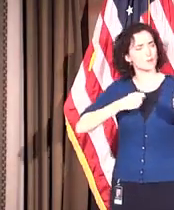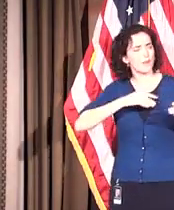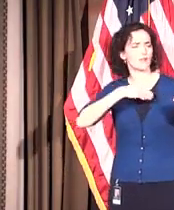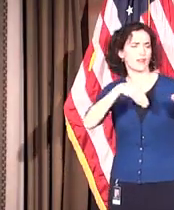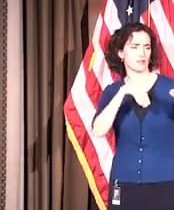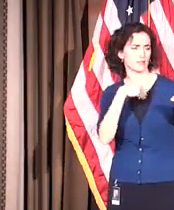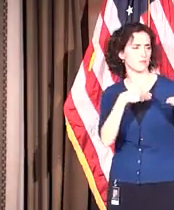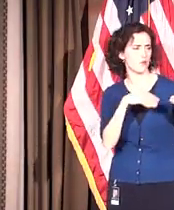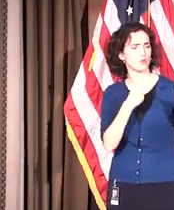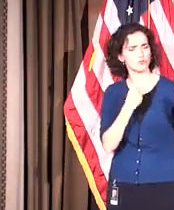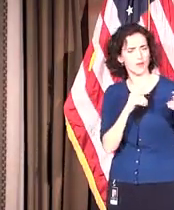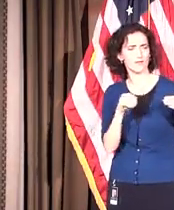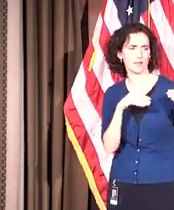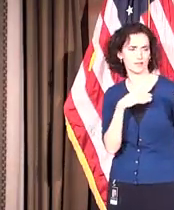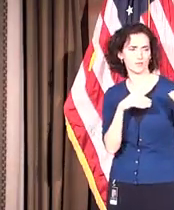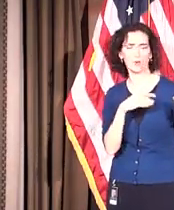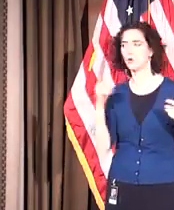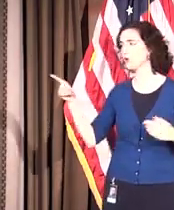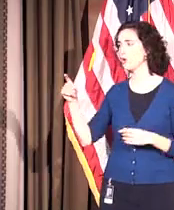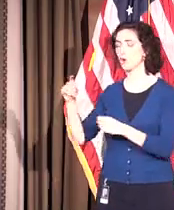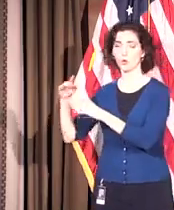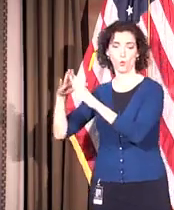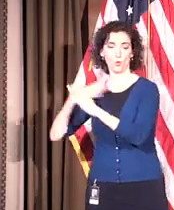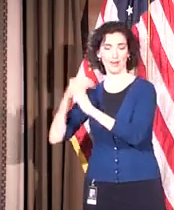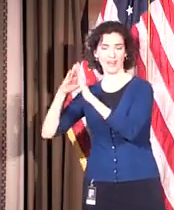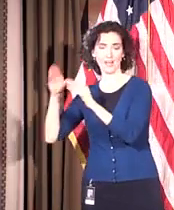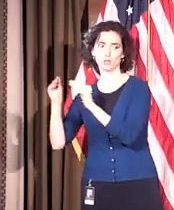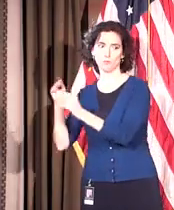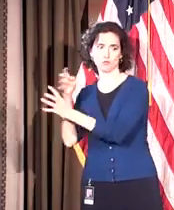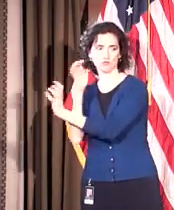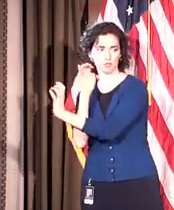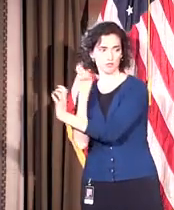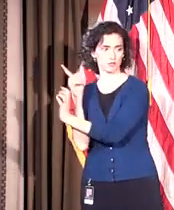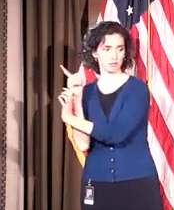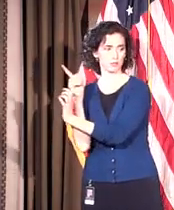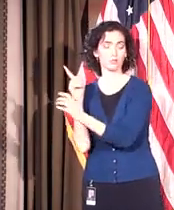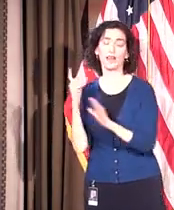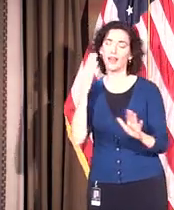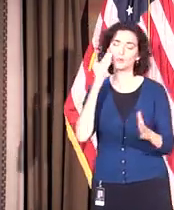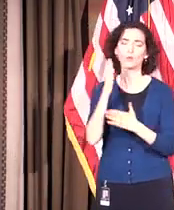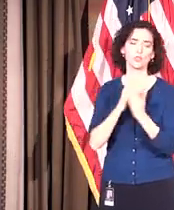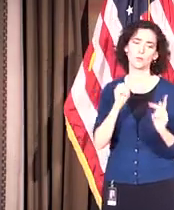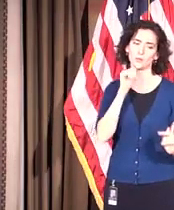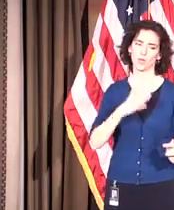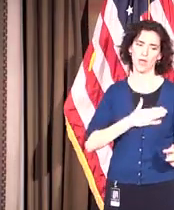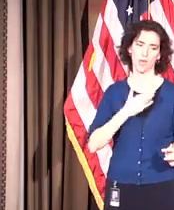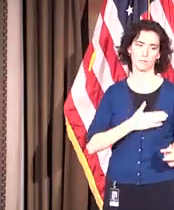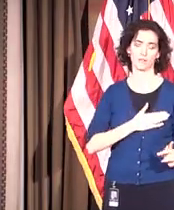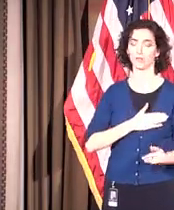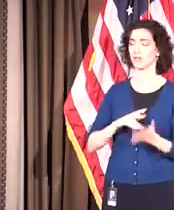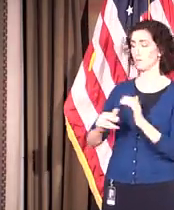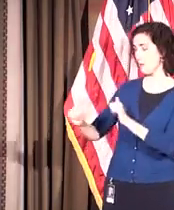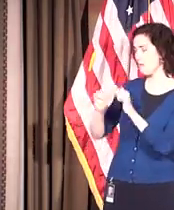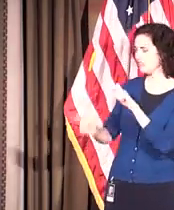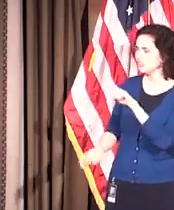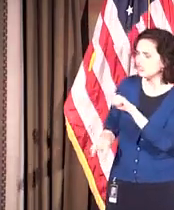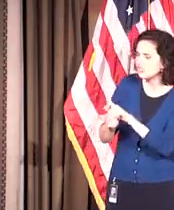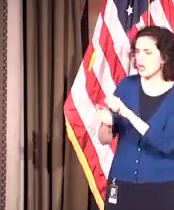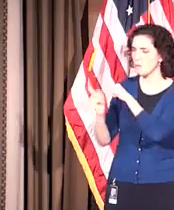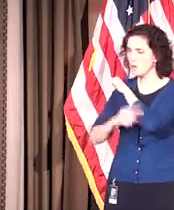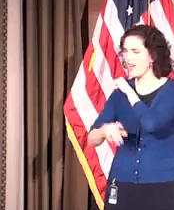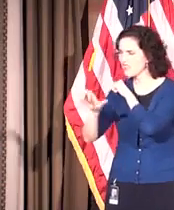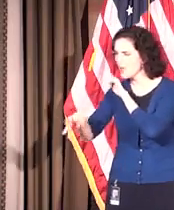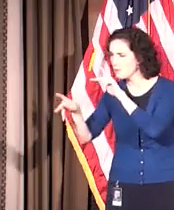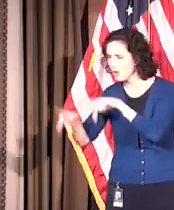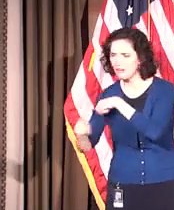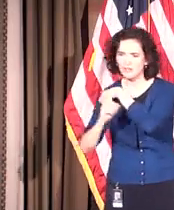we reasonably can. And I understand that some people are unhappy about it. We're not targeting anybody. We're not trying to be punitive. We're